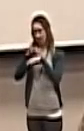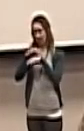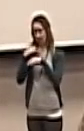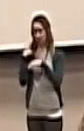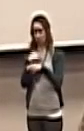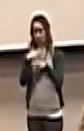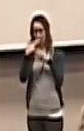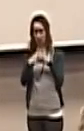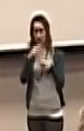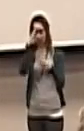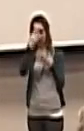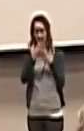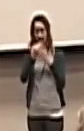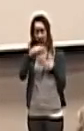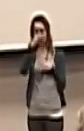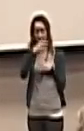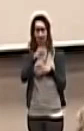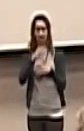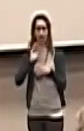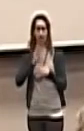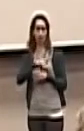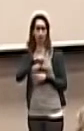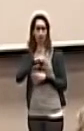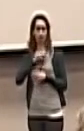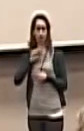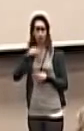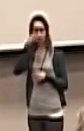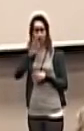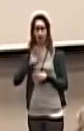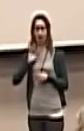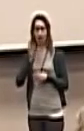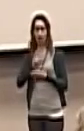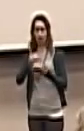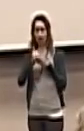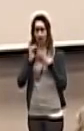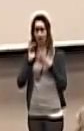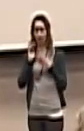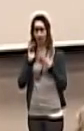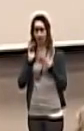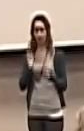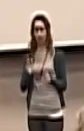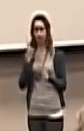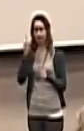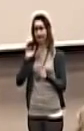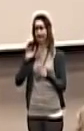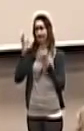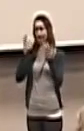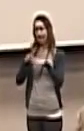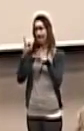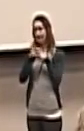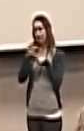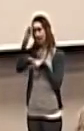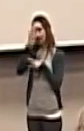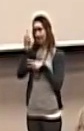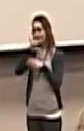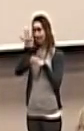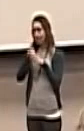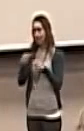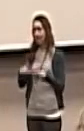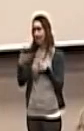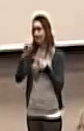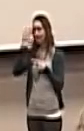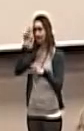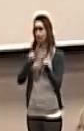is our personal God, our helper. He is a covenant-keeping God involved in the lives of His people. He